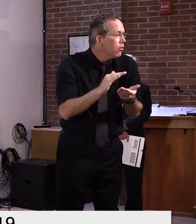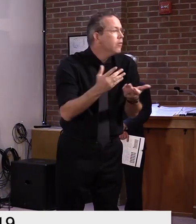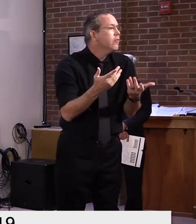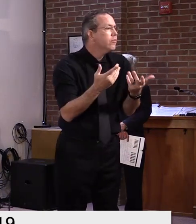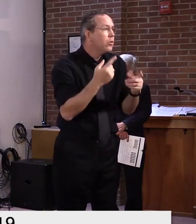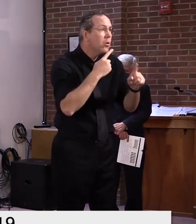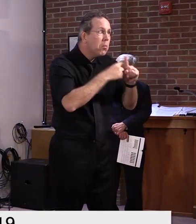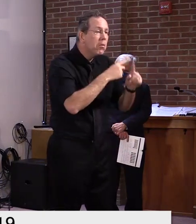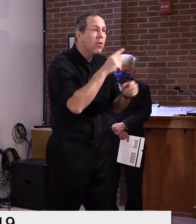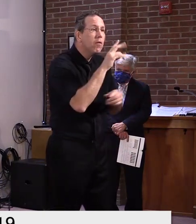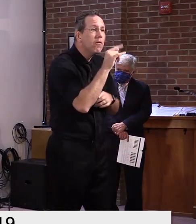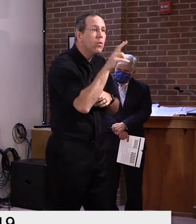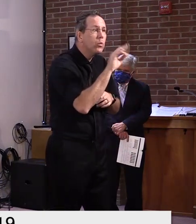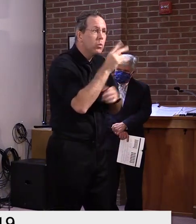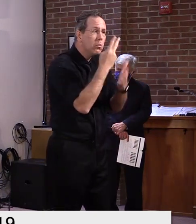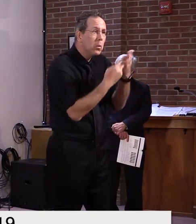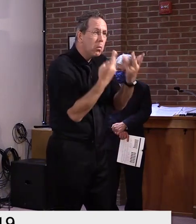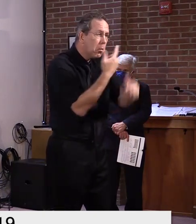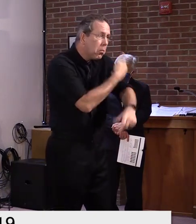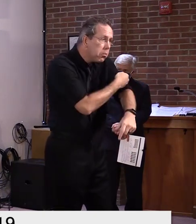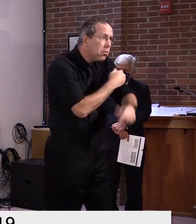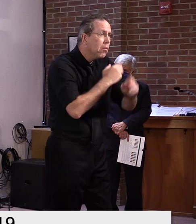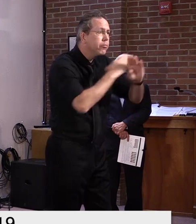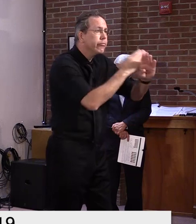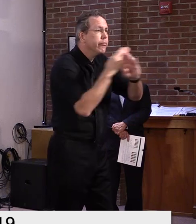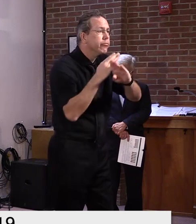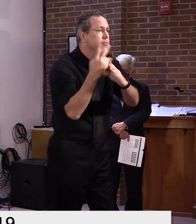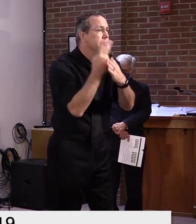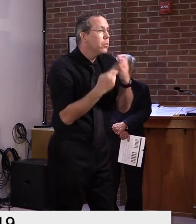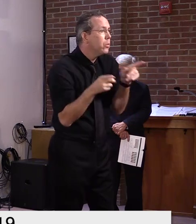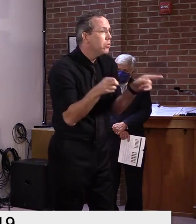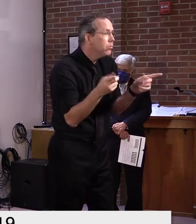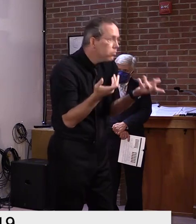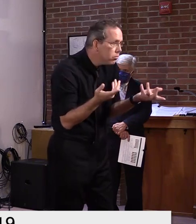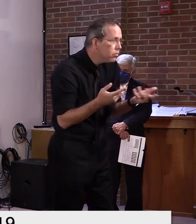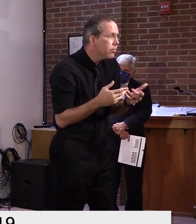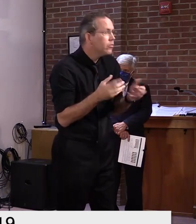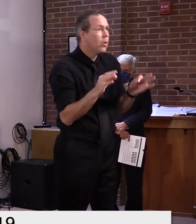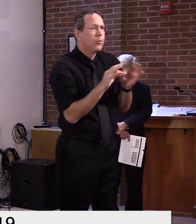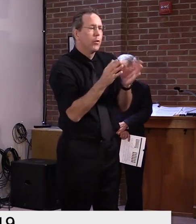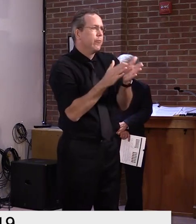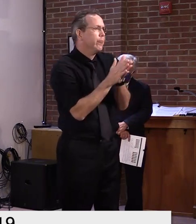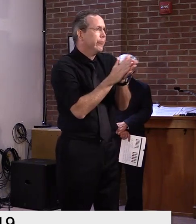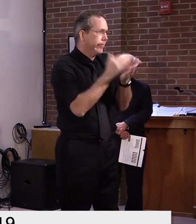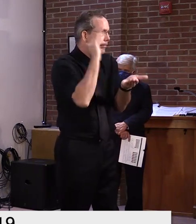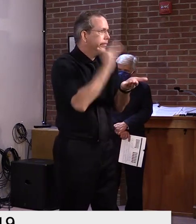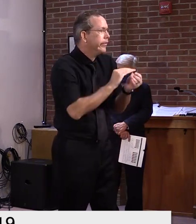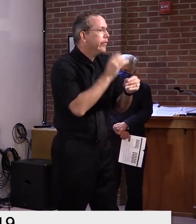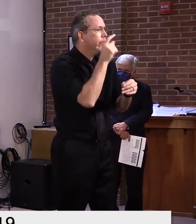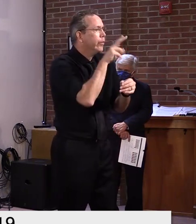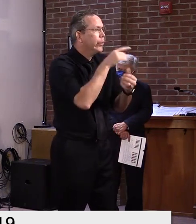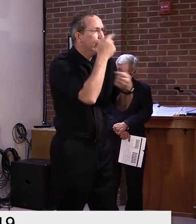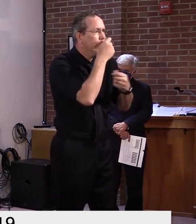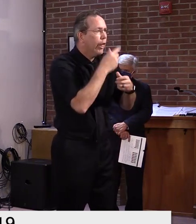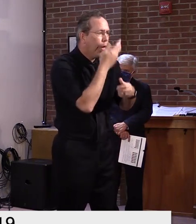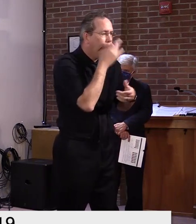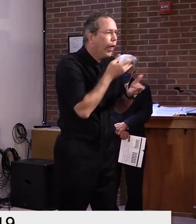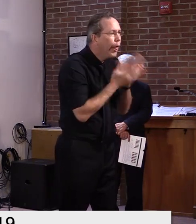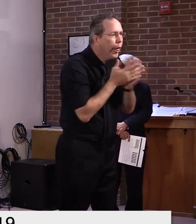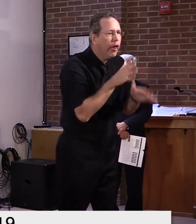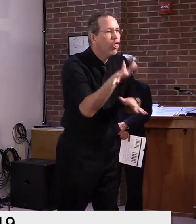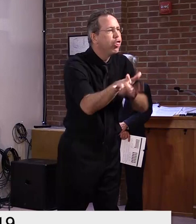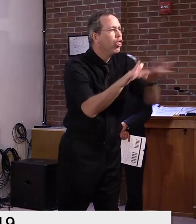So I think in many different respects, this changes our behavior, just changes the way we look at